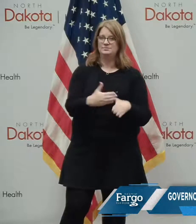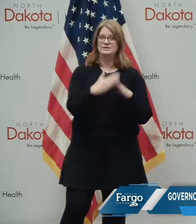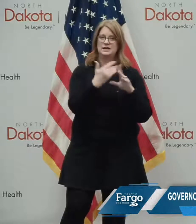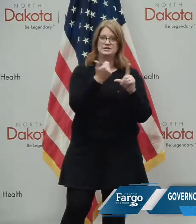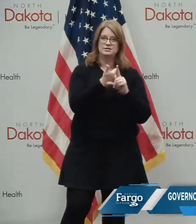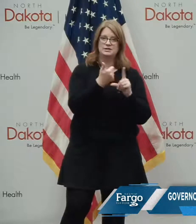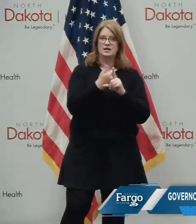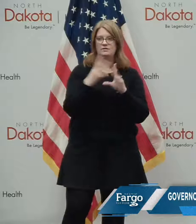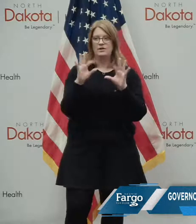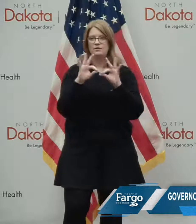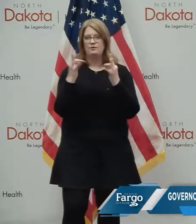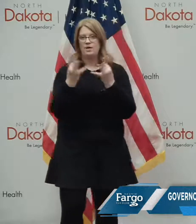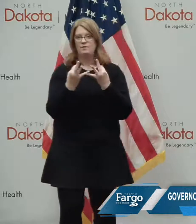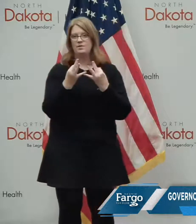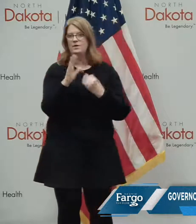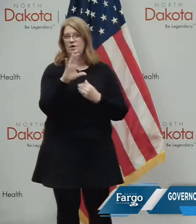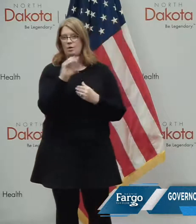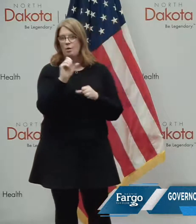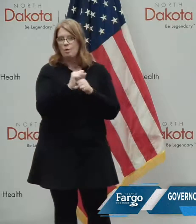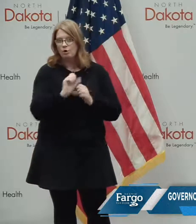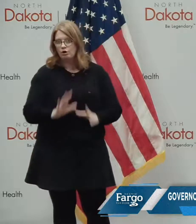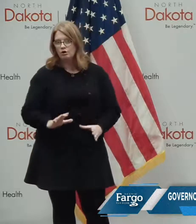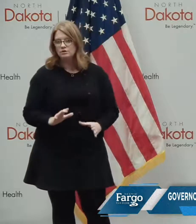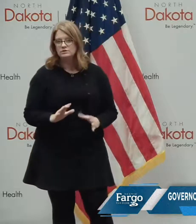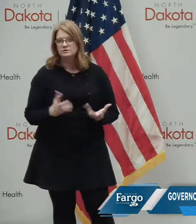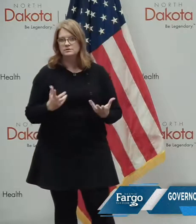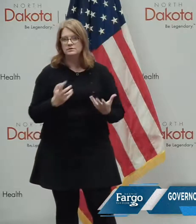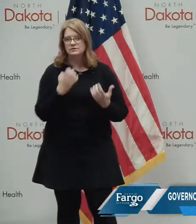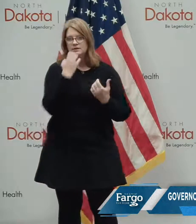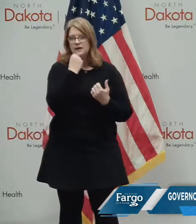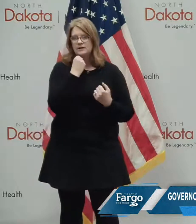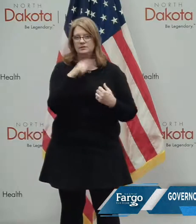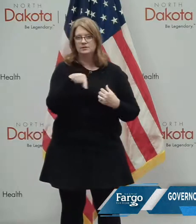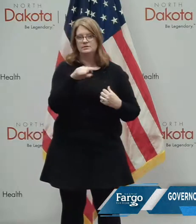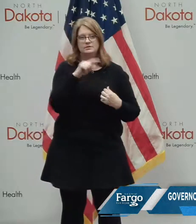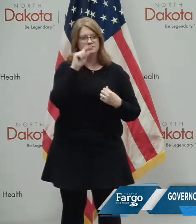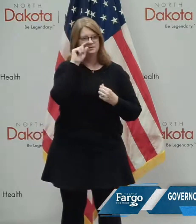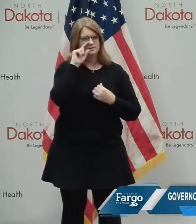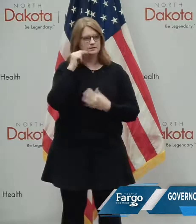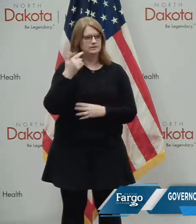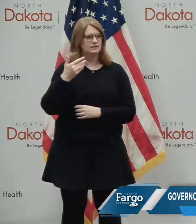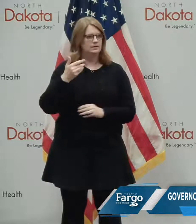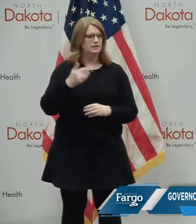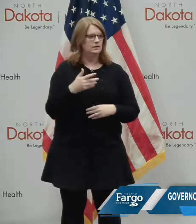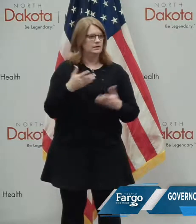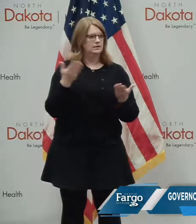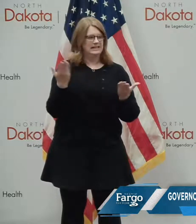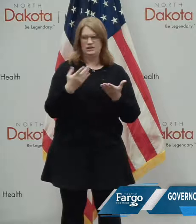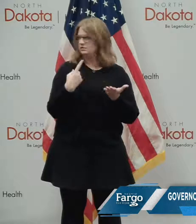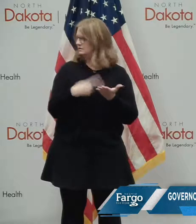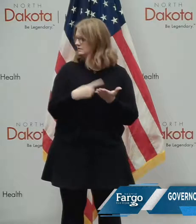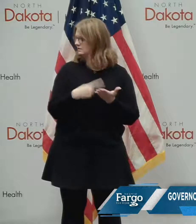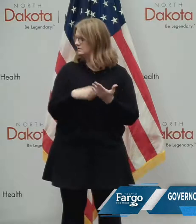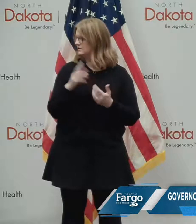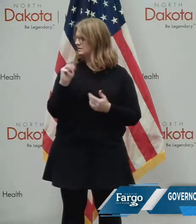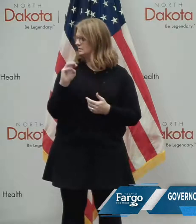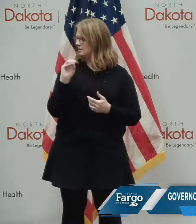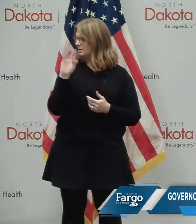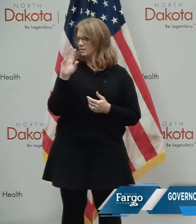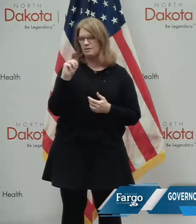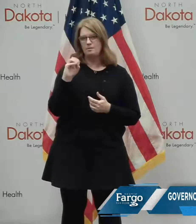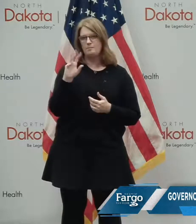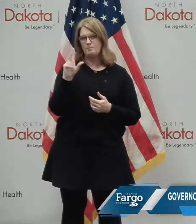your coworkers, and any of your loved ones around you. And here to talk about this, Molly Hall, who I